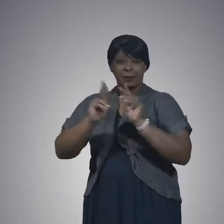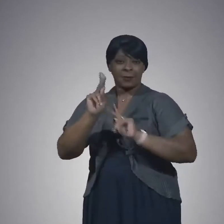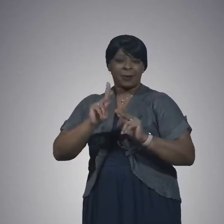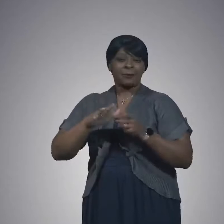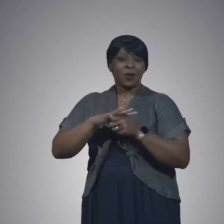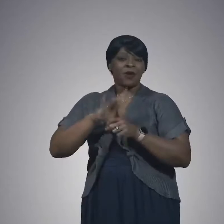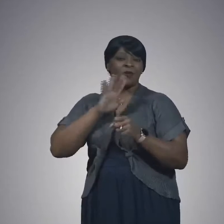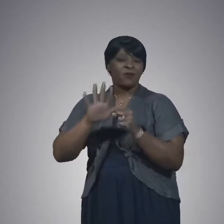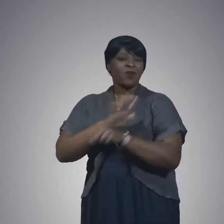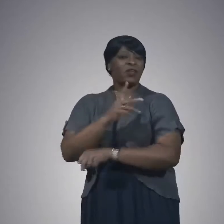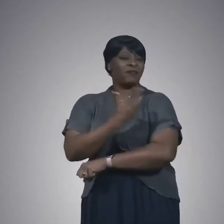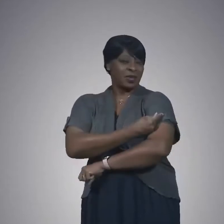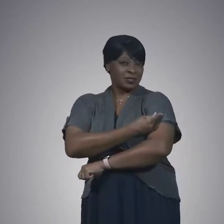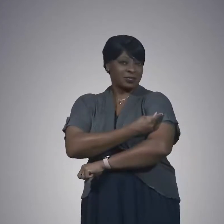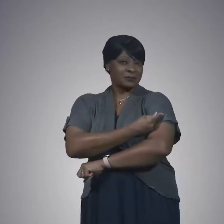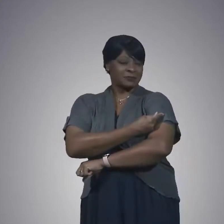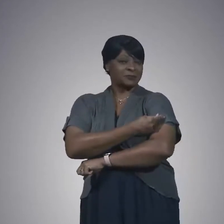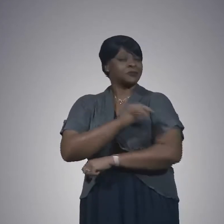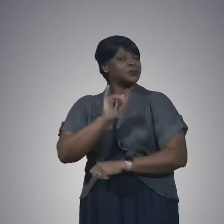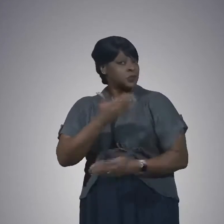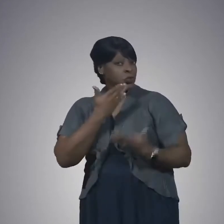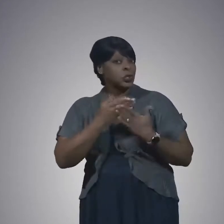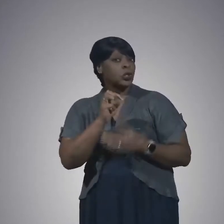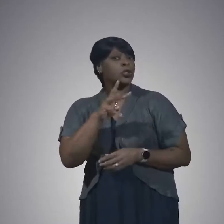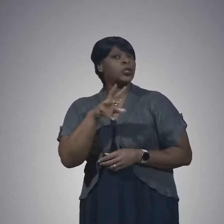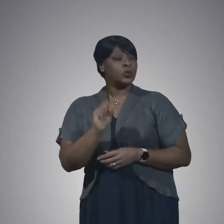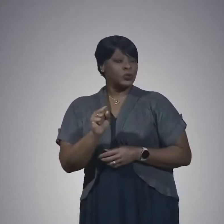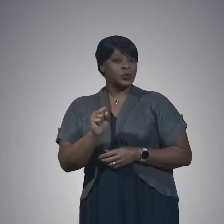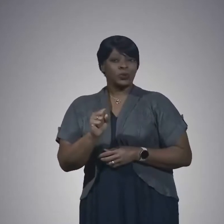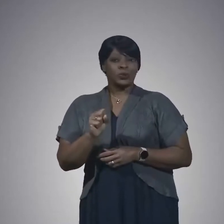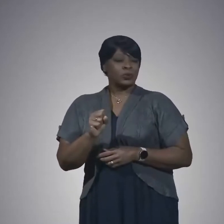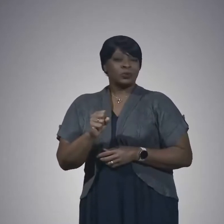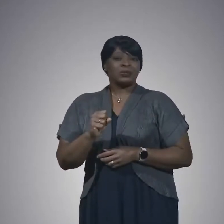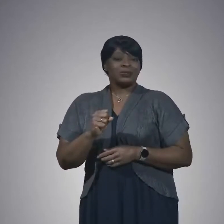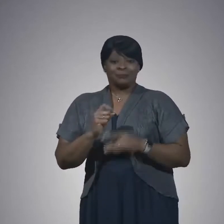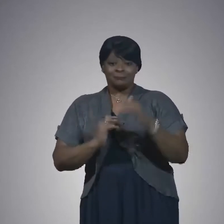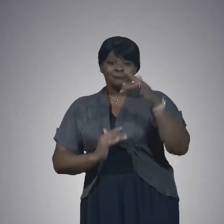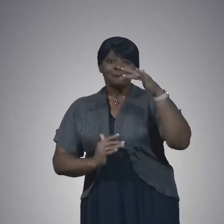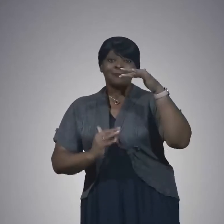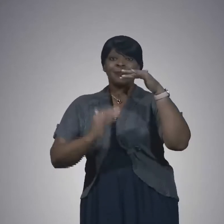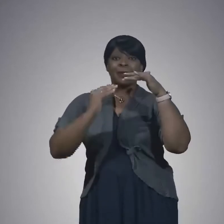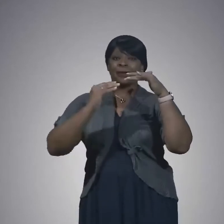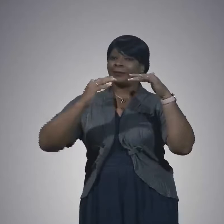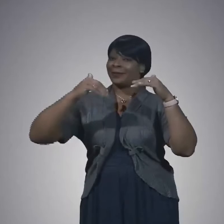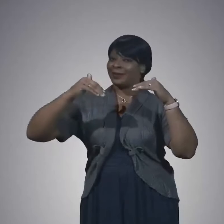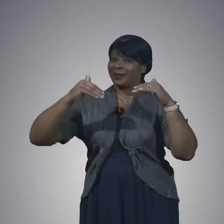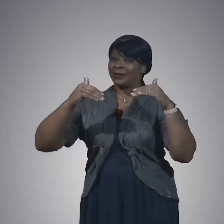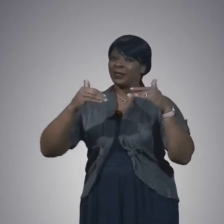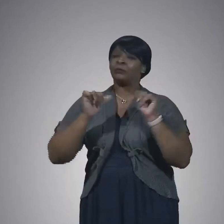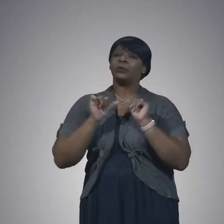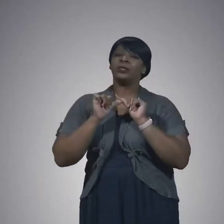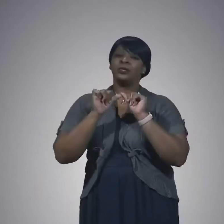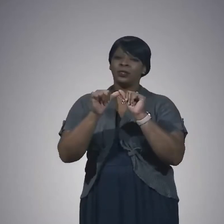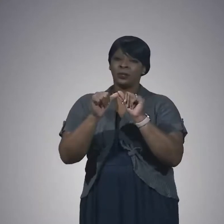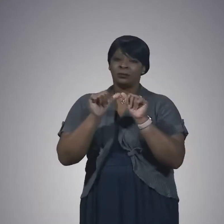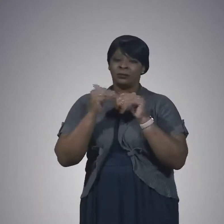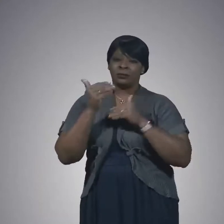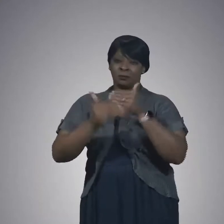fully vaccinated. So that is good. We are not where we want to be, and certainly we want to continue to march